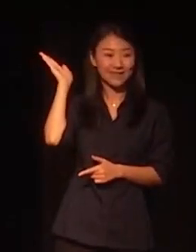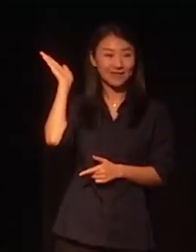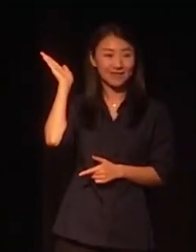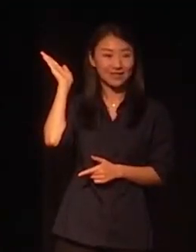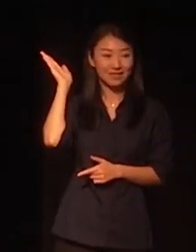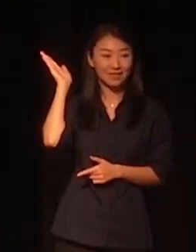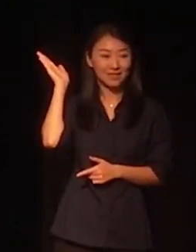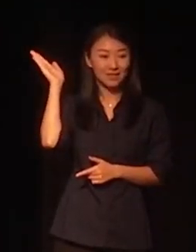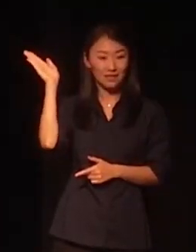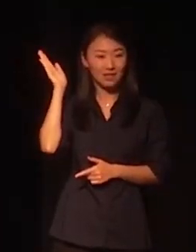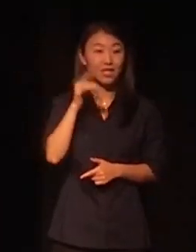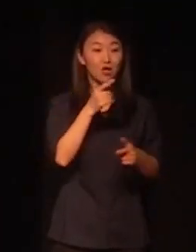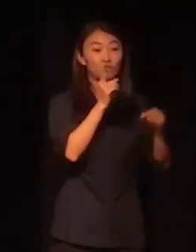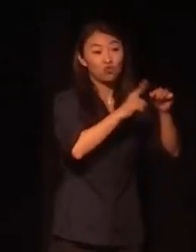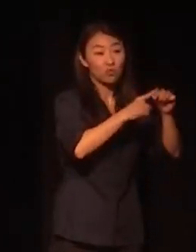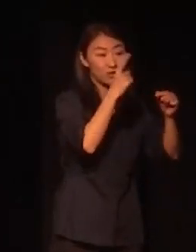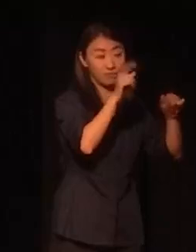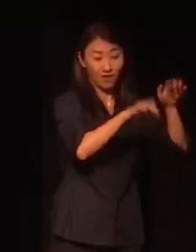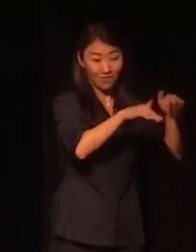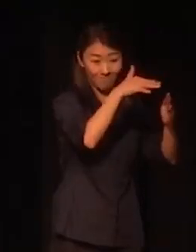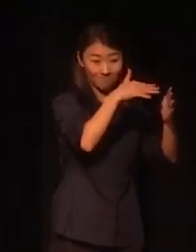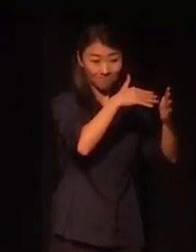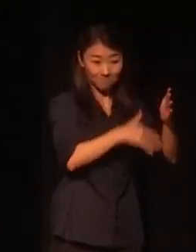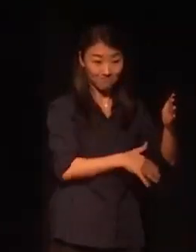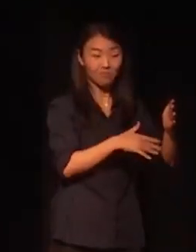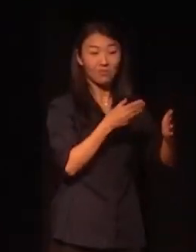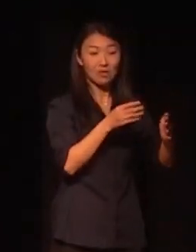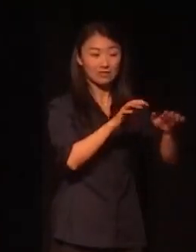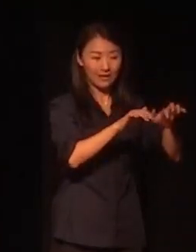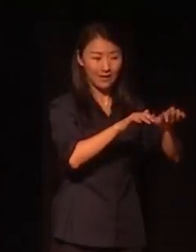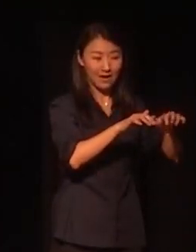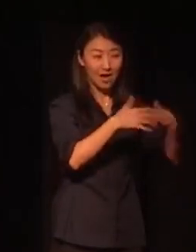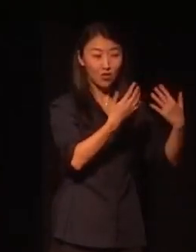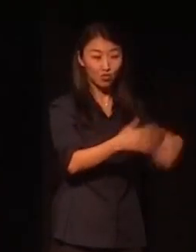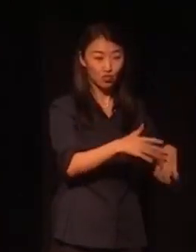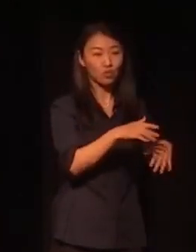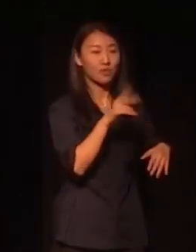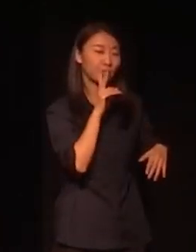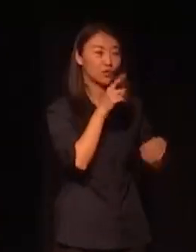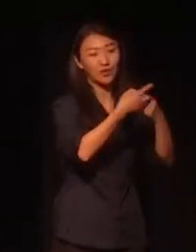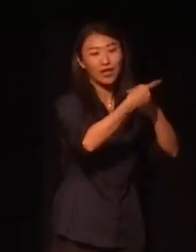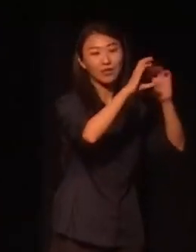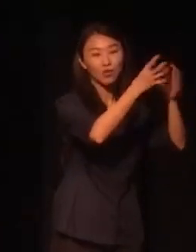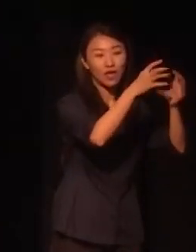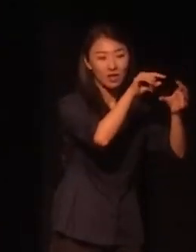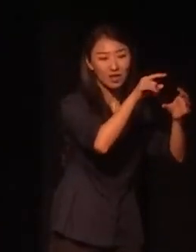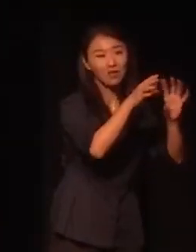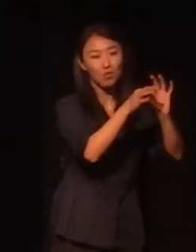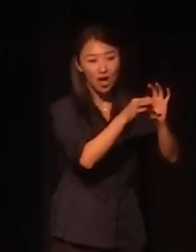these Chinese source text. You have this all this. The part 1 has something to do with